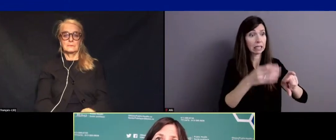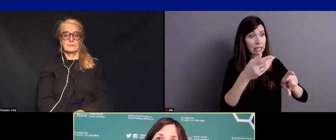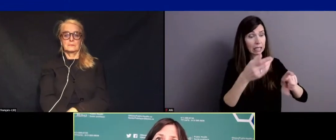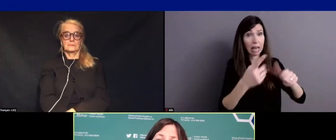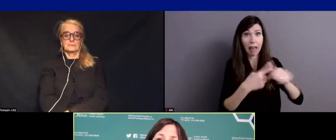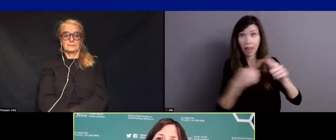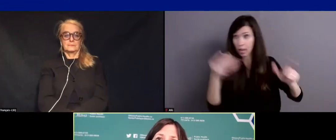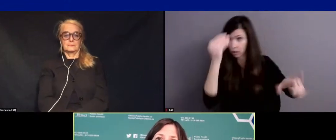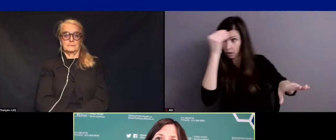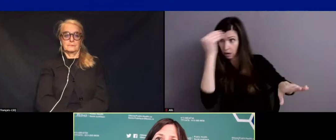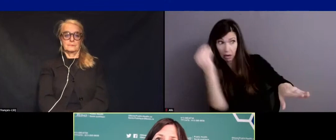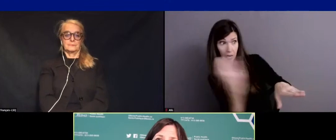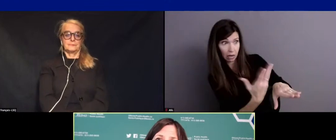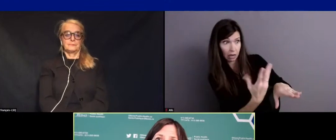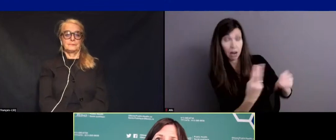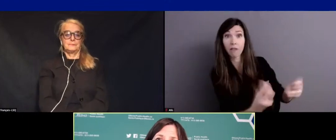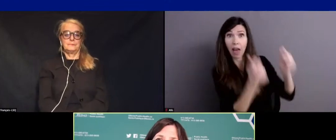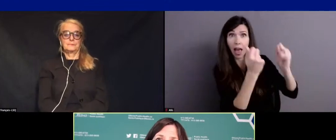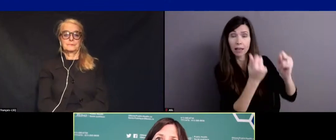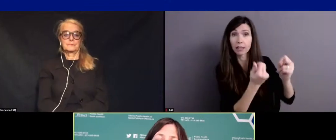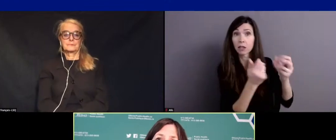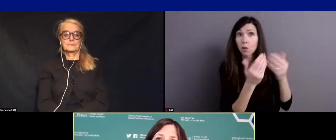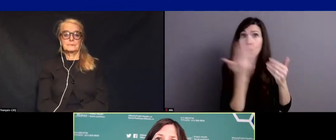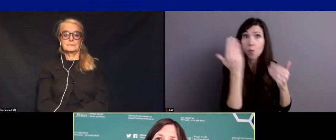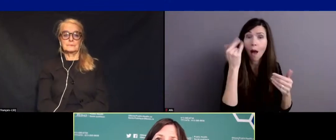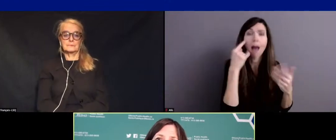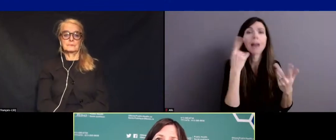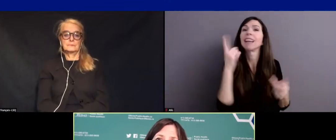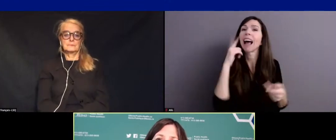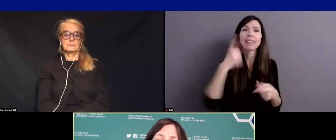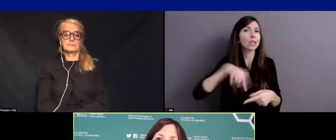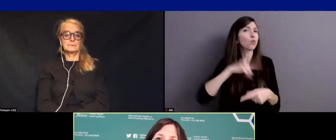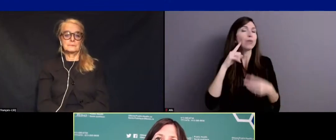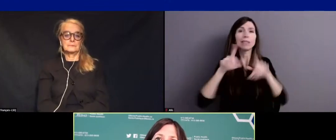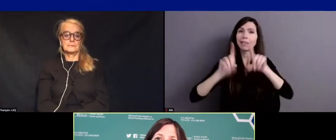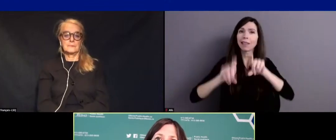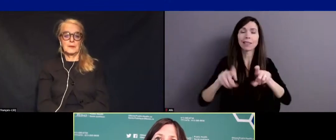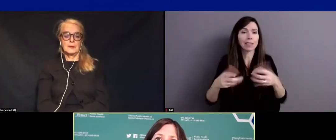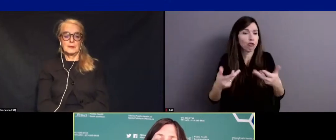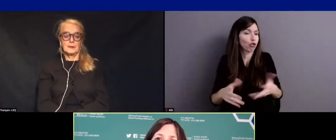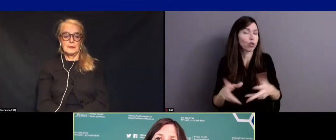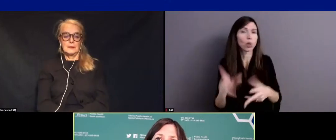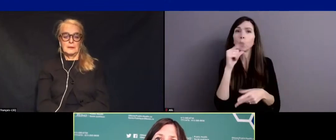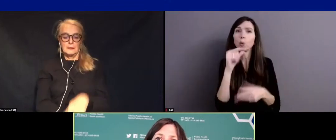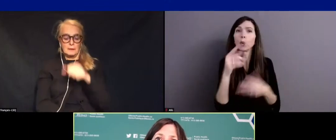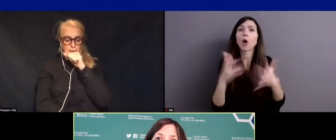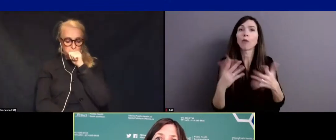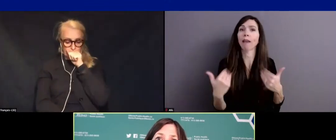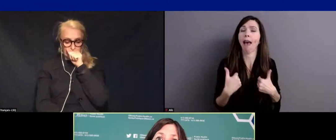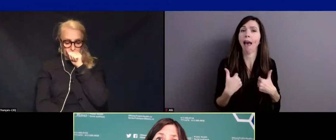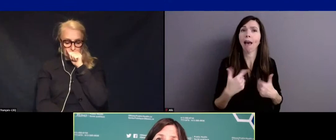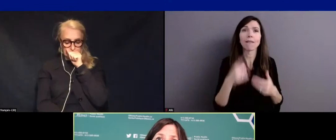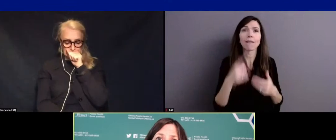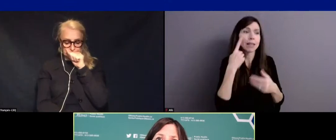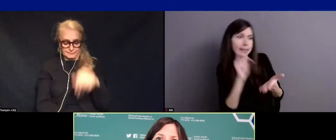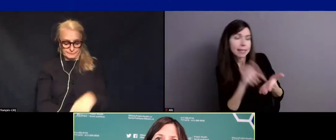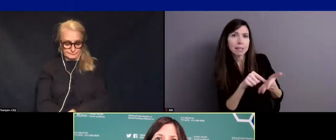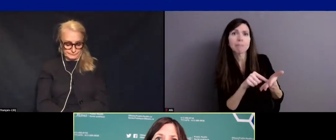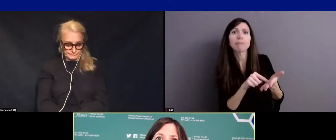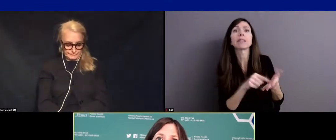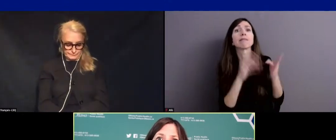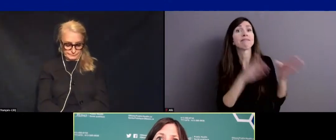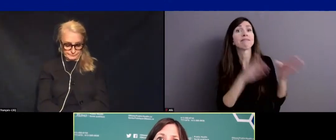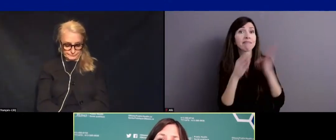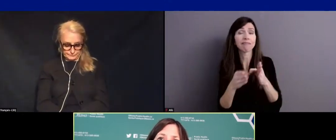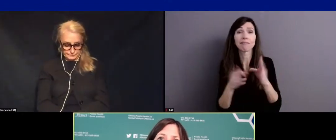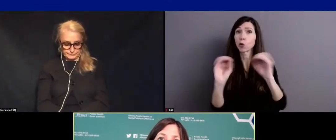symptomatic people, the change around children, the online booking, all of these things appear to have decreased the pressure on the